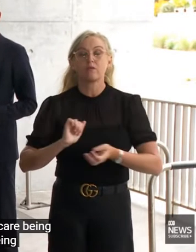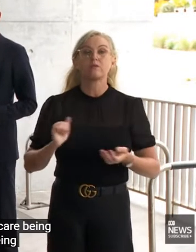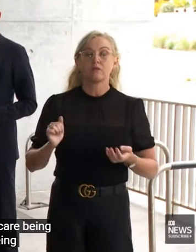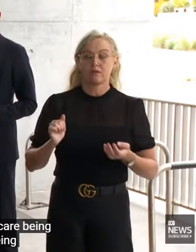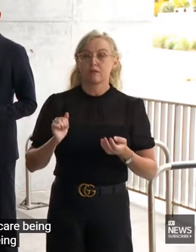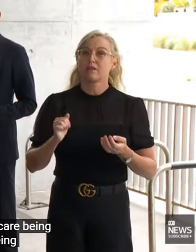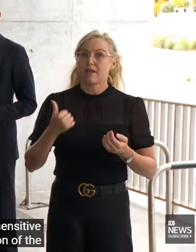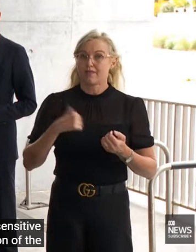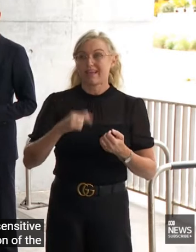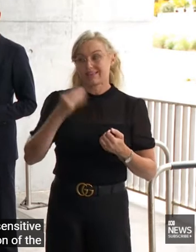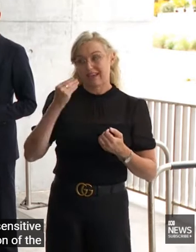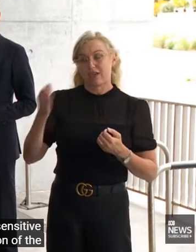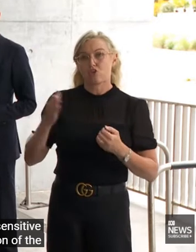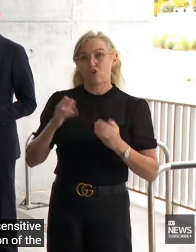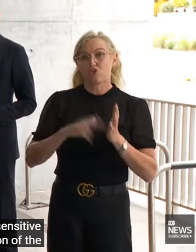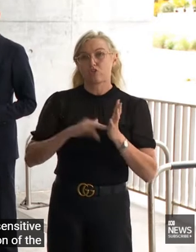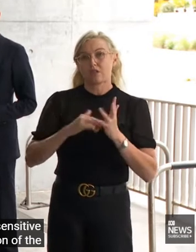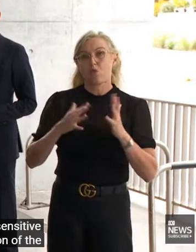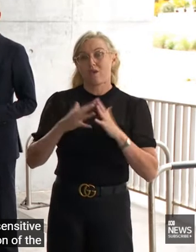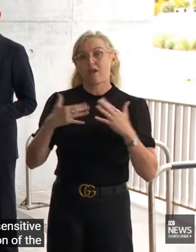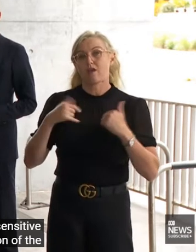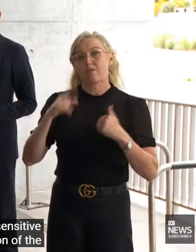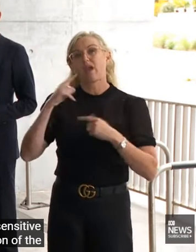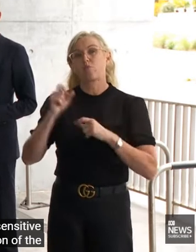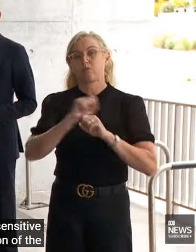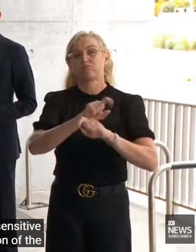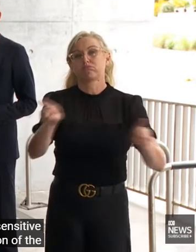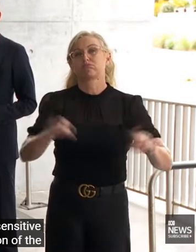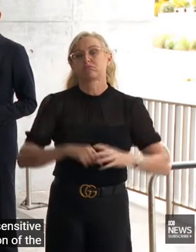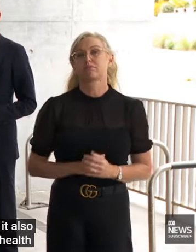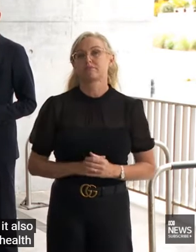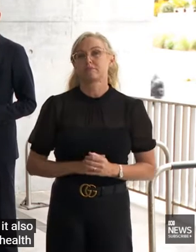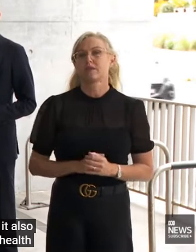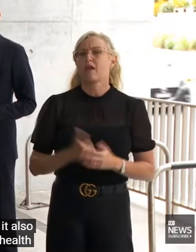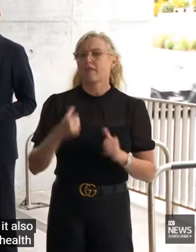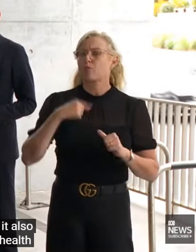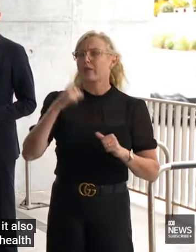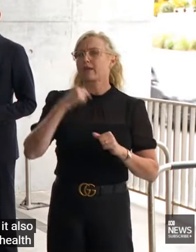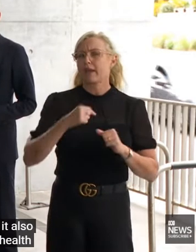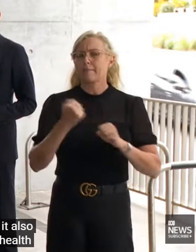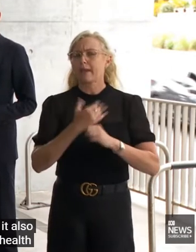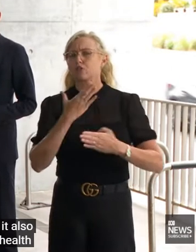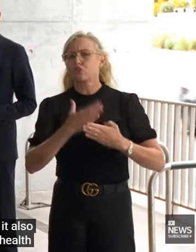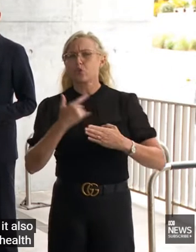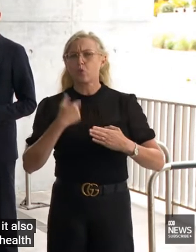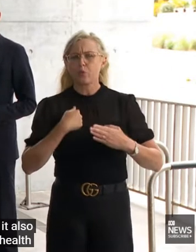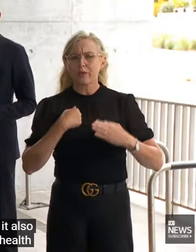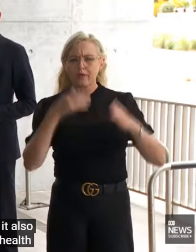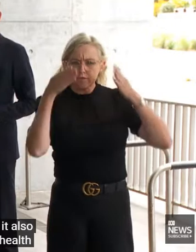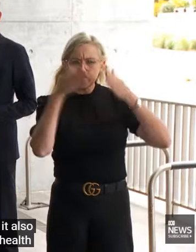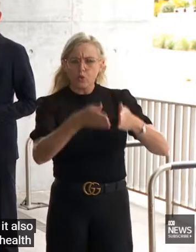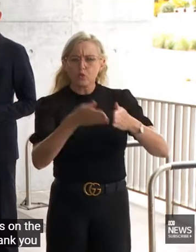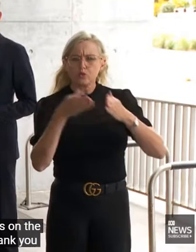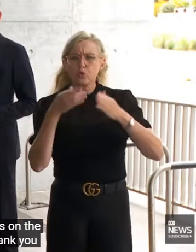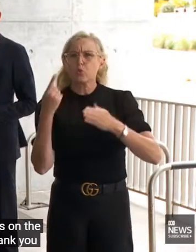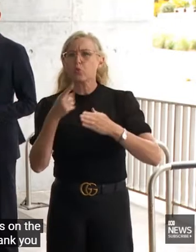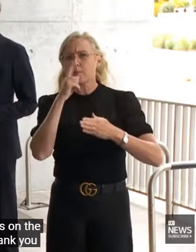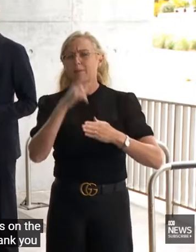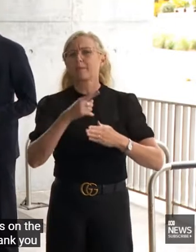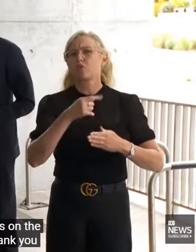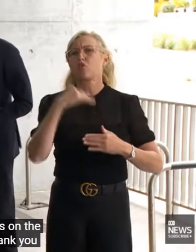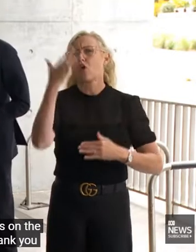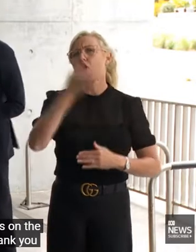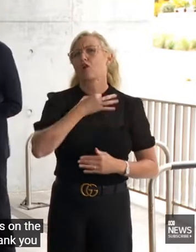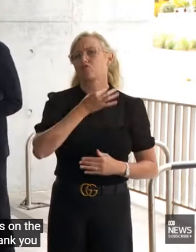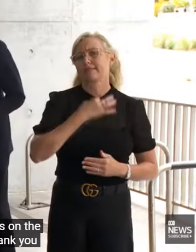reflection of the case numbers, but it also reflects on public health prioritising our focus on the most vulnerable. Thank